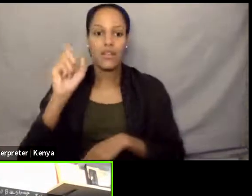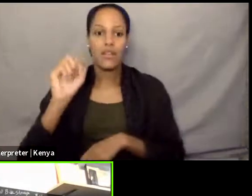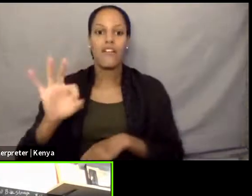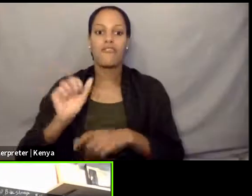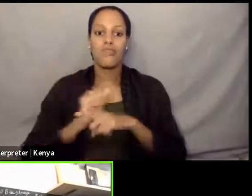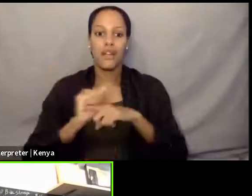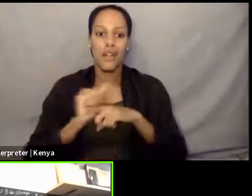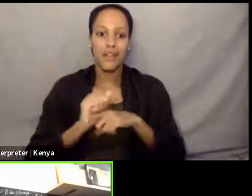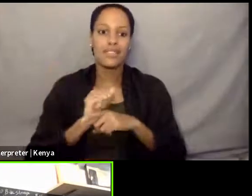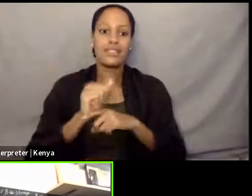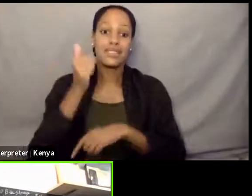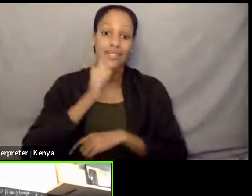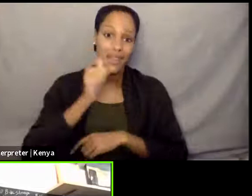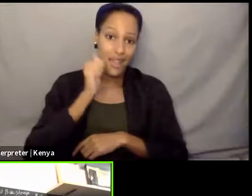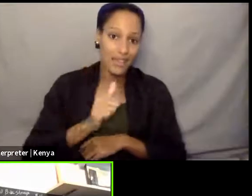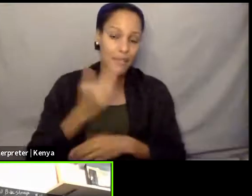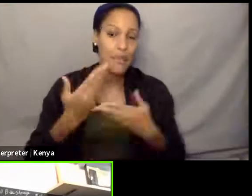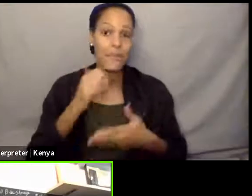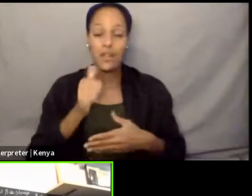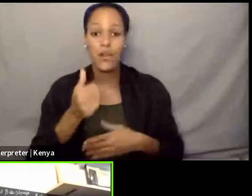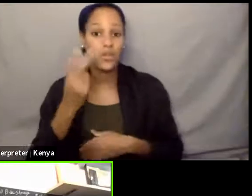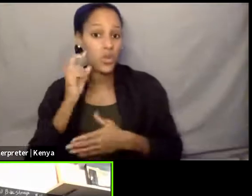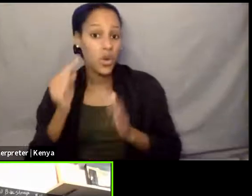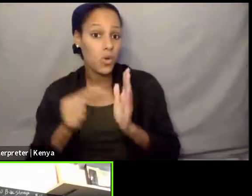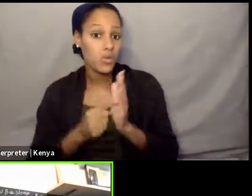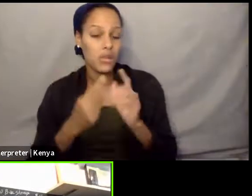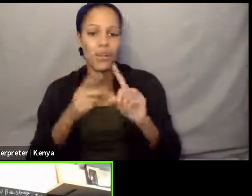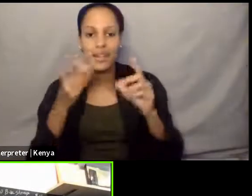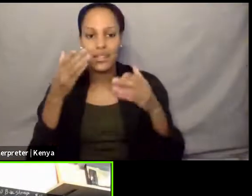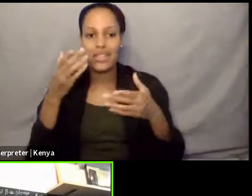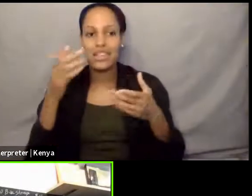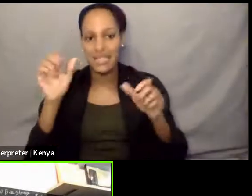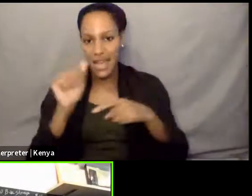always happening. You may not see it while it's happening, but it's happening.